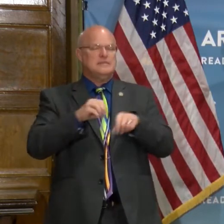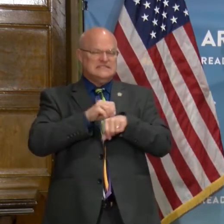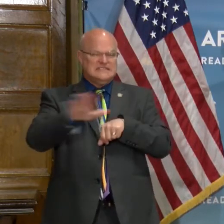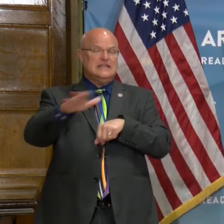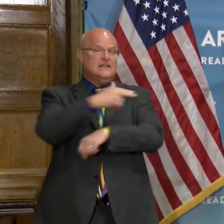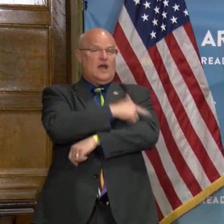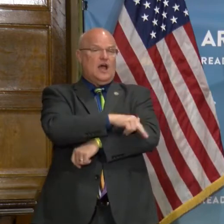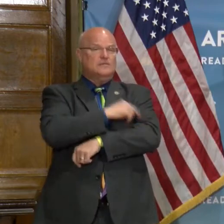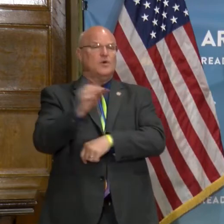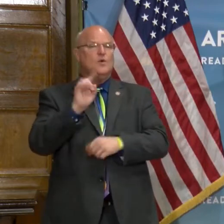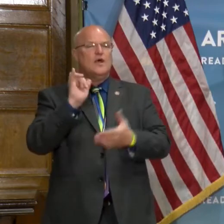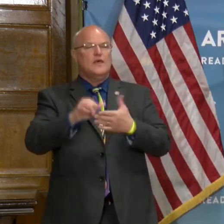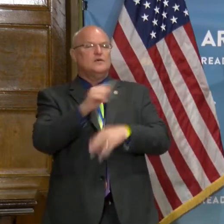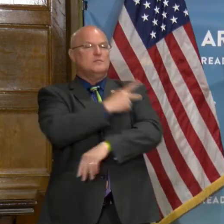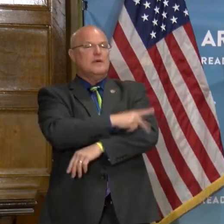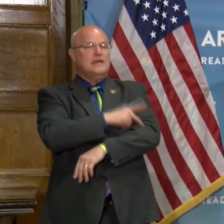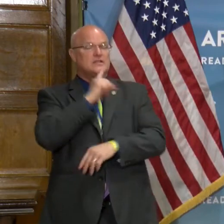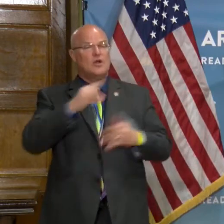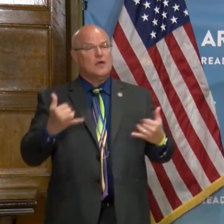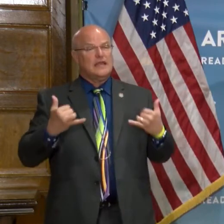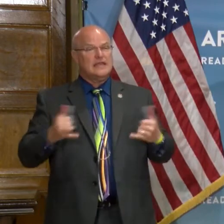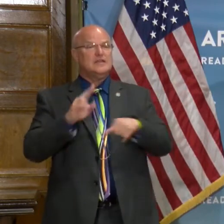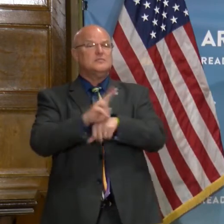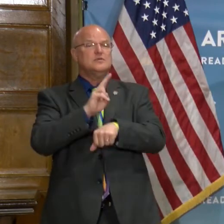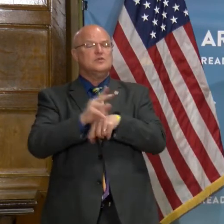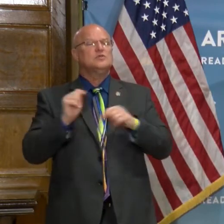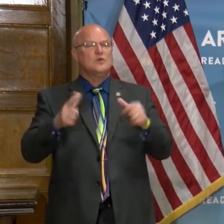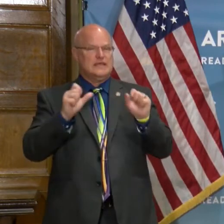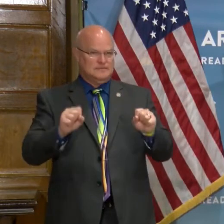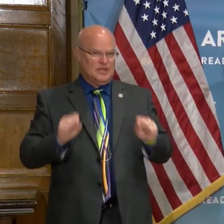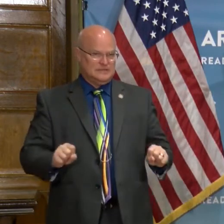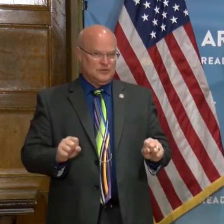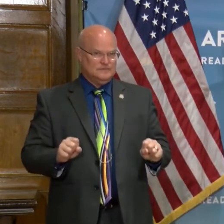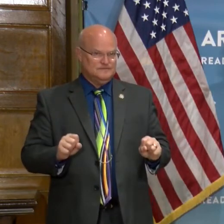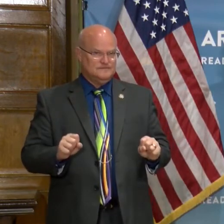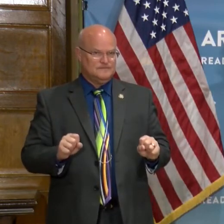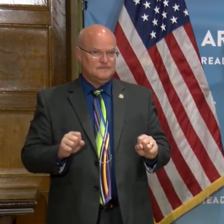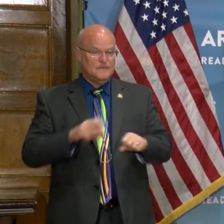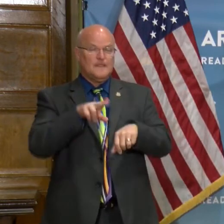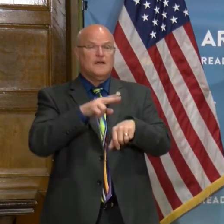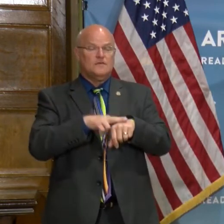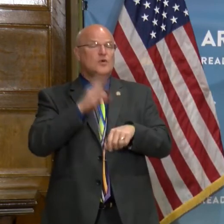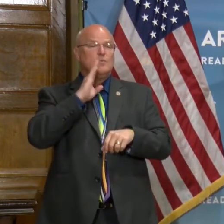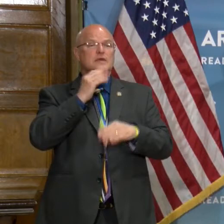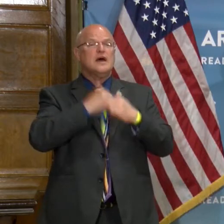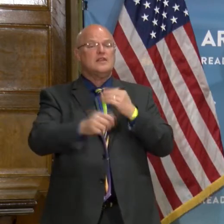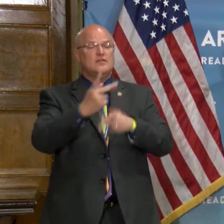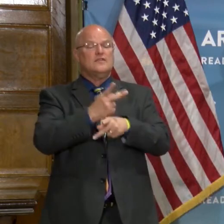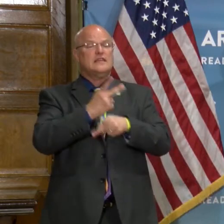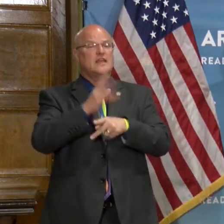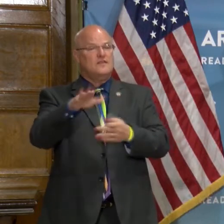to the hospitals where those patients are to be used as quickly as possible. Of course, it'll be under the care of their physicians,